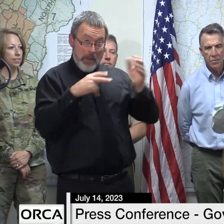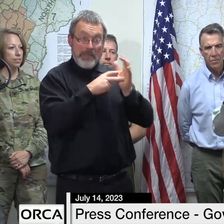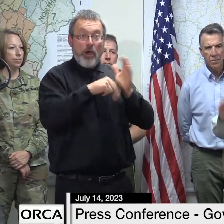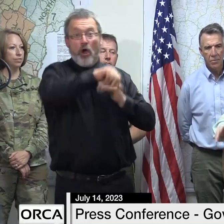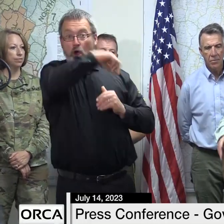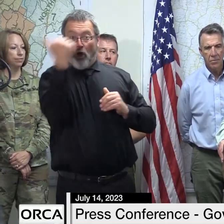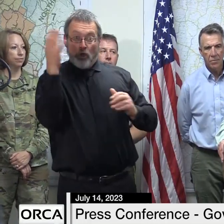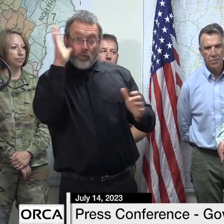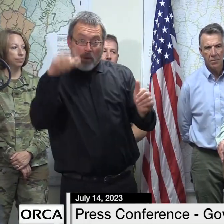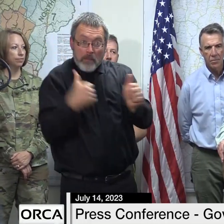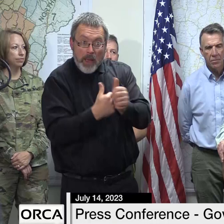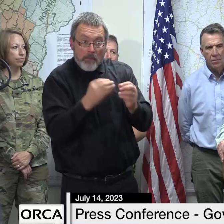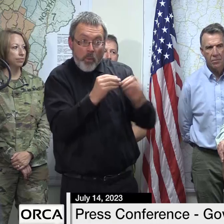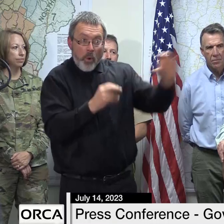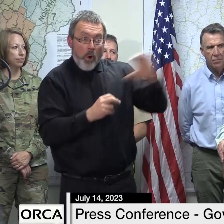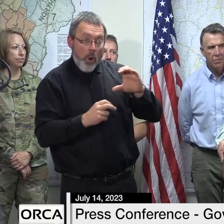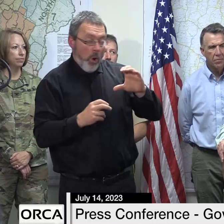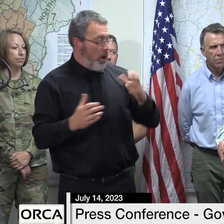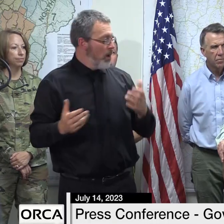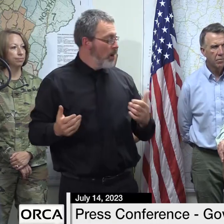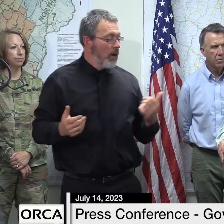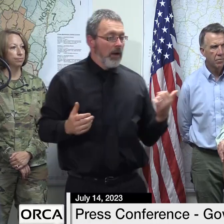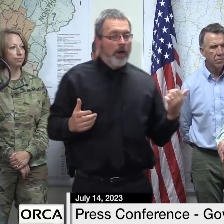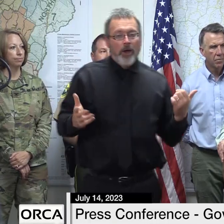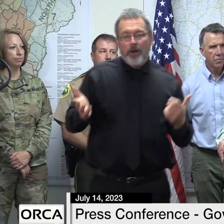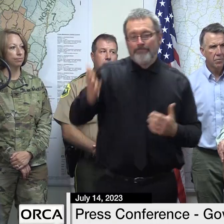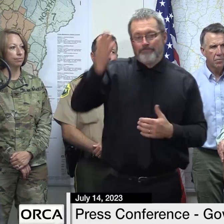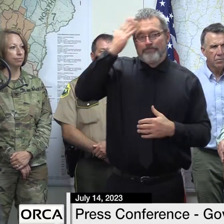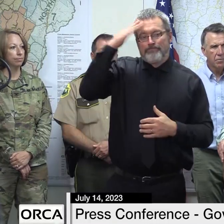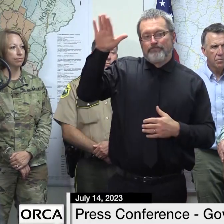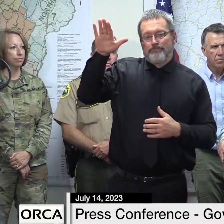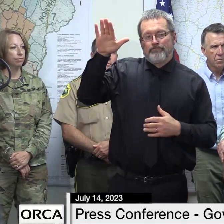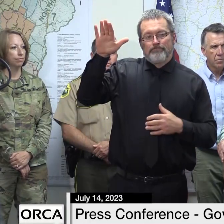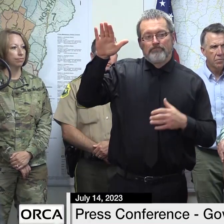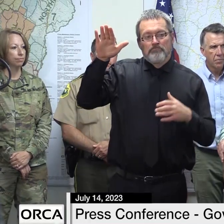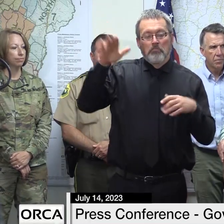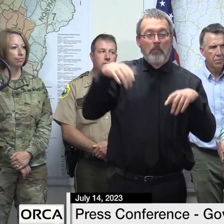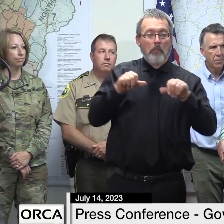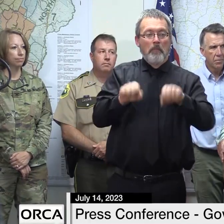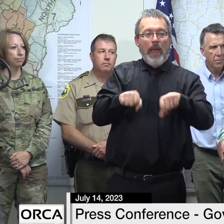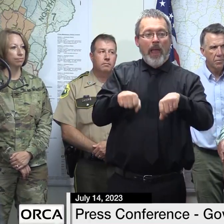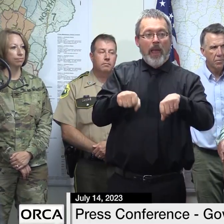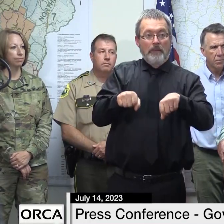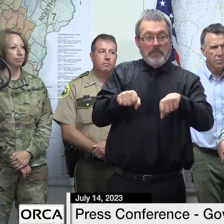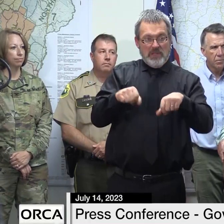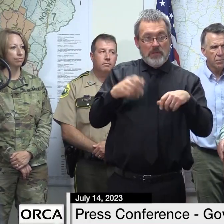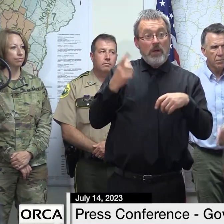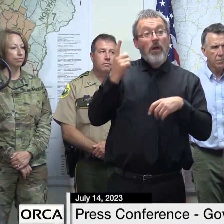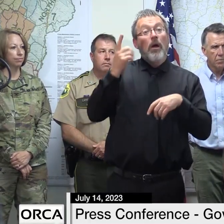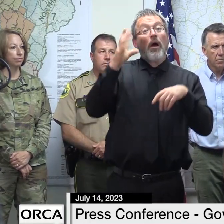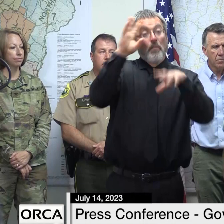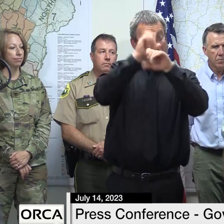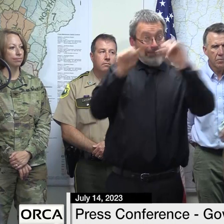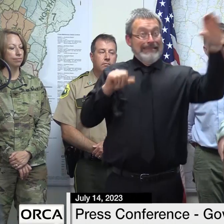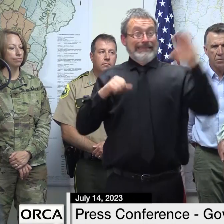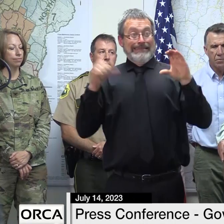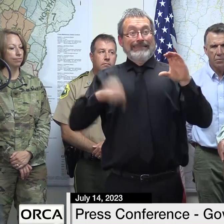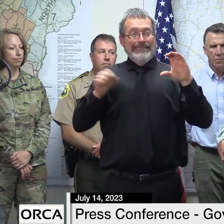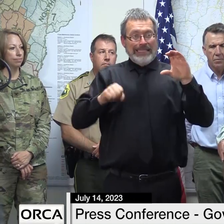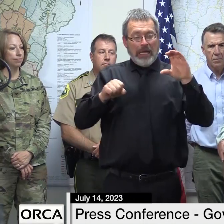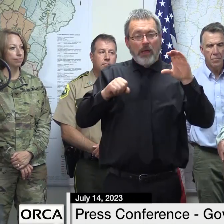overall FEMA one that the president has given us may be enough, but we're prepared to file one in case we need an additional